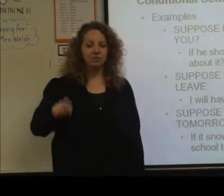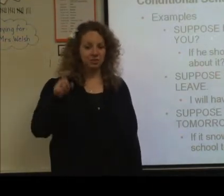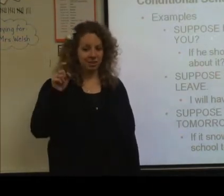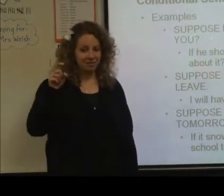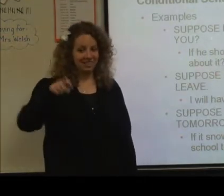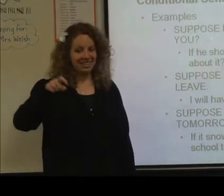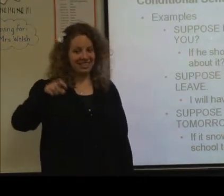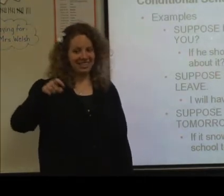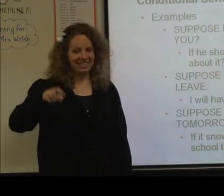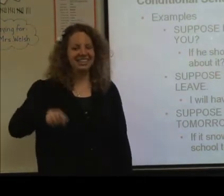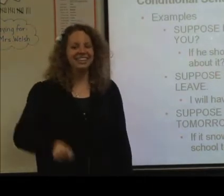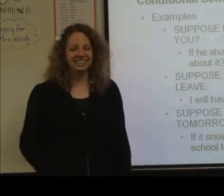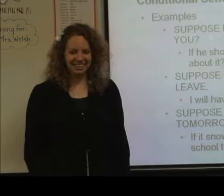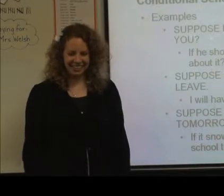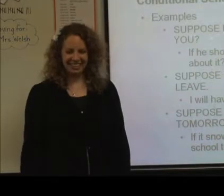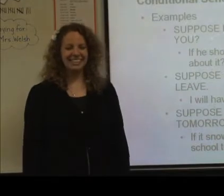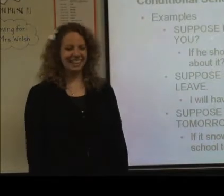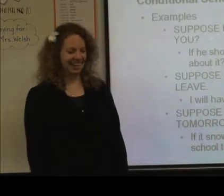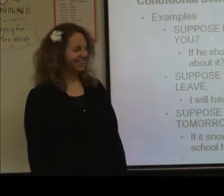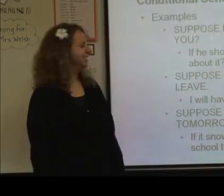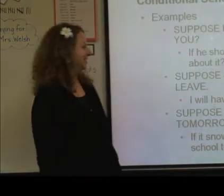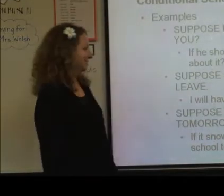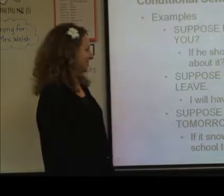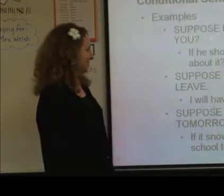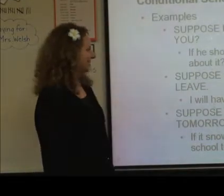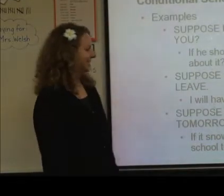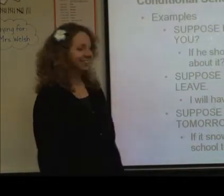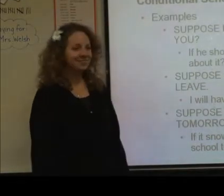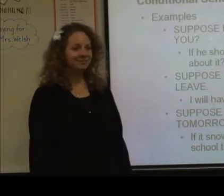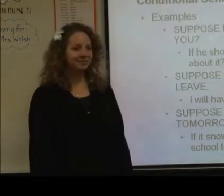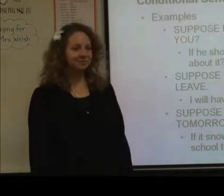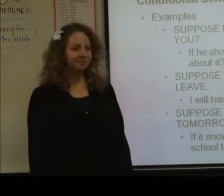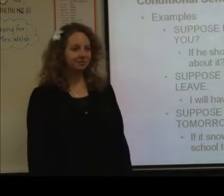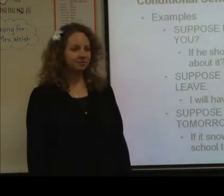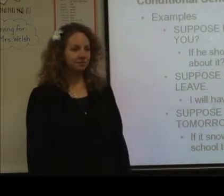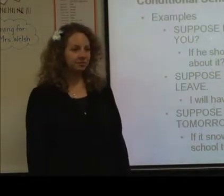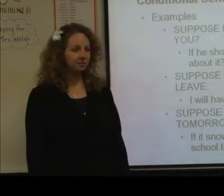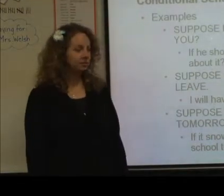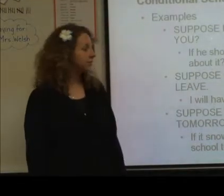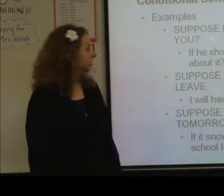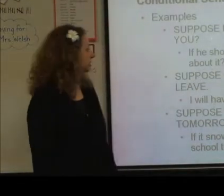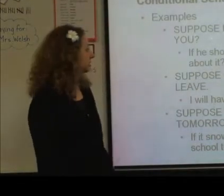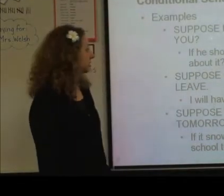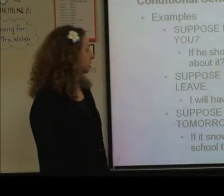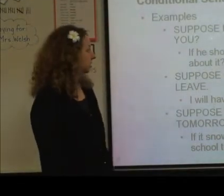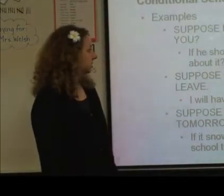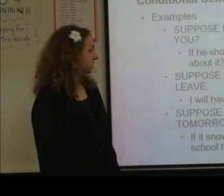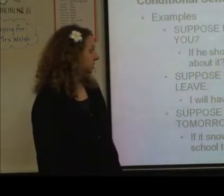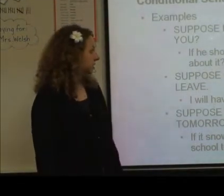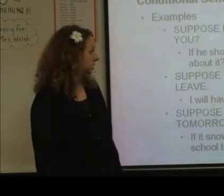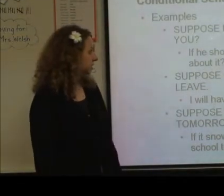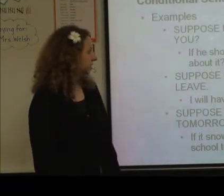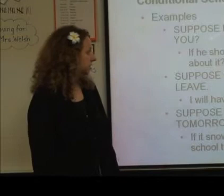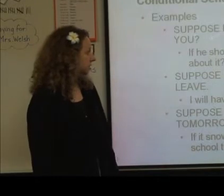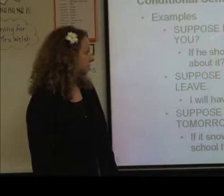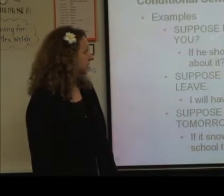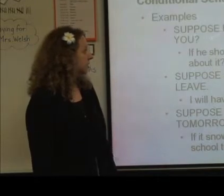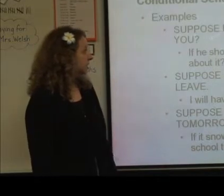So that'll be must. yes. Could you also do that in an angry context too? Like, I must leave if she shows up.